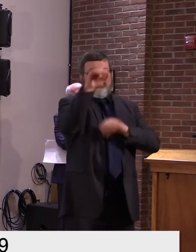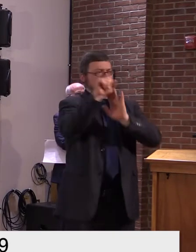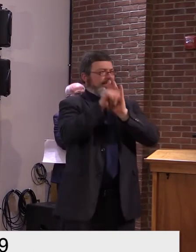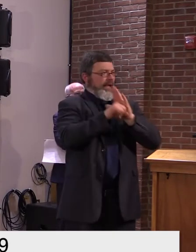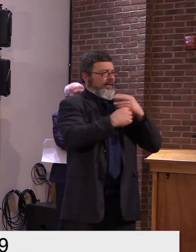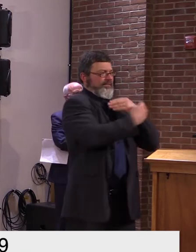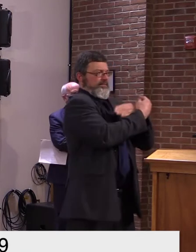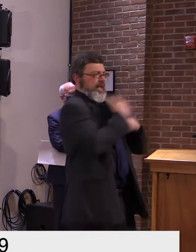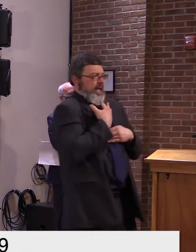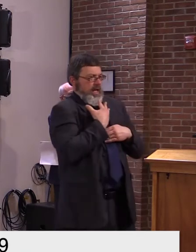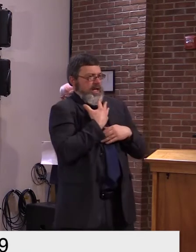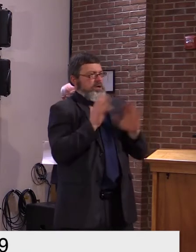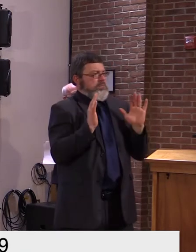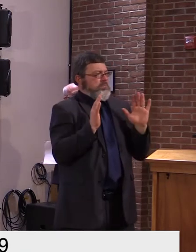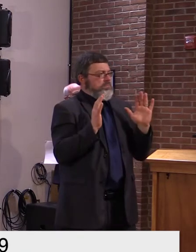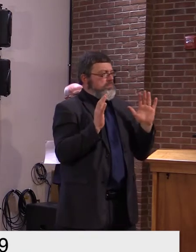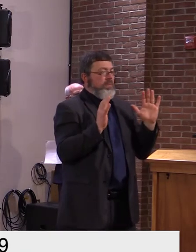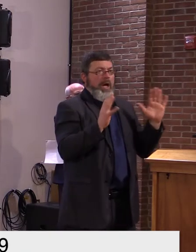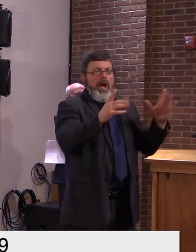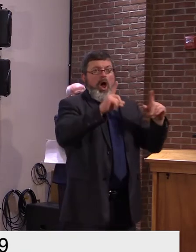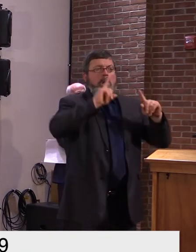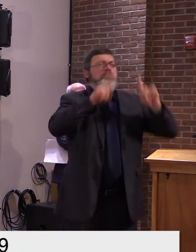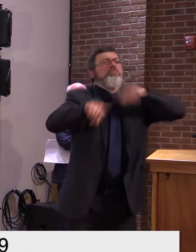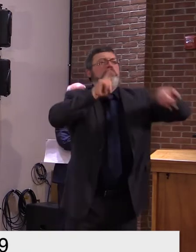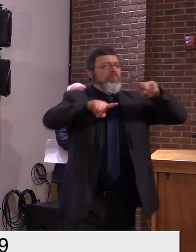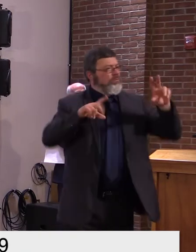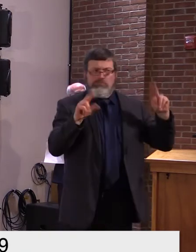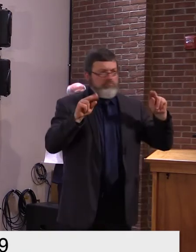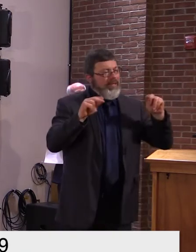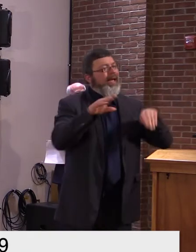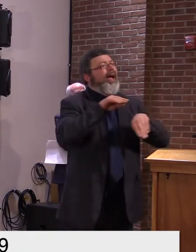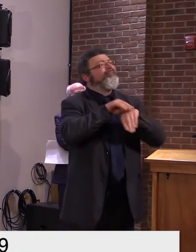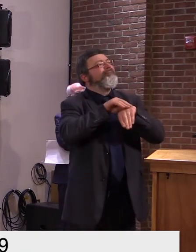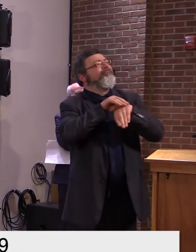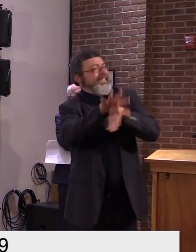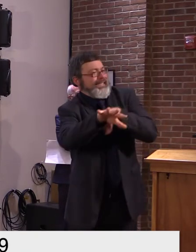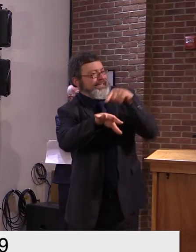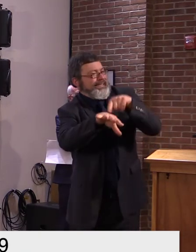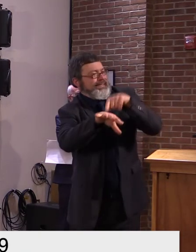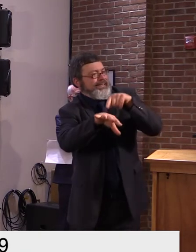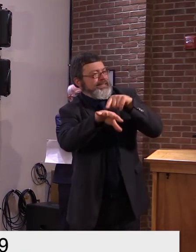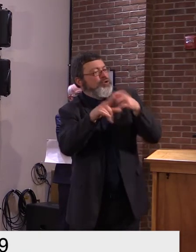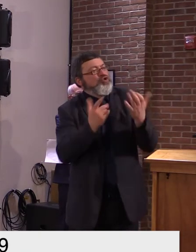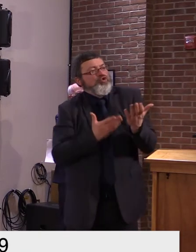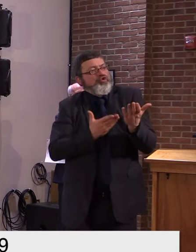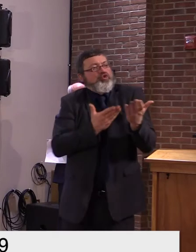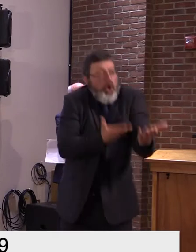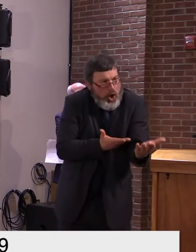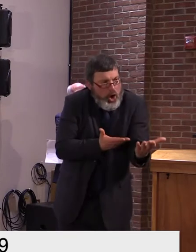have expertise, and especially in the area of ethics, which is really first